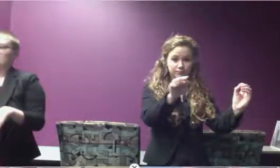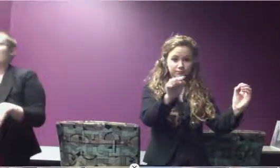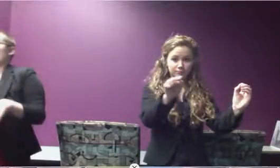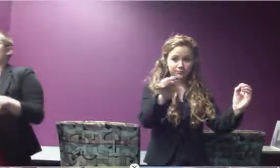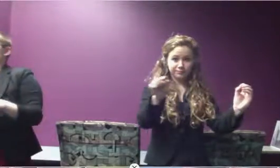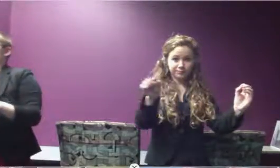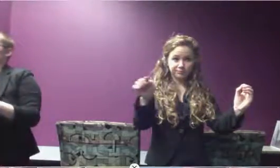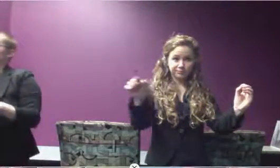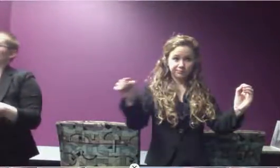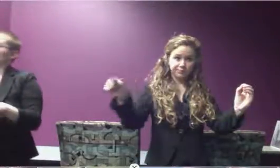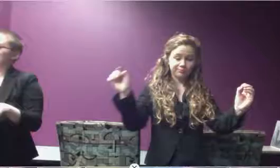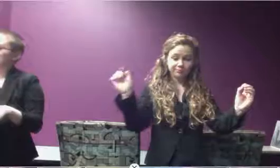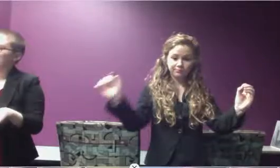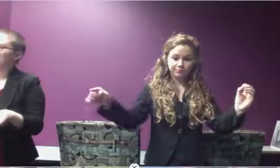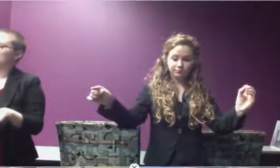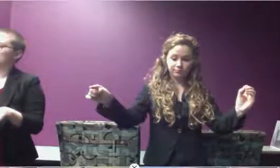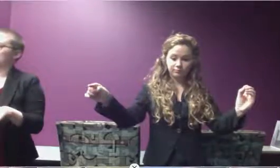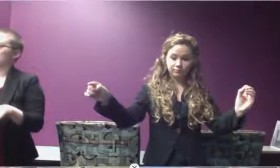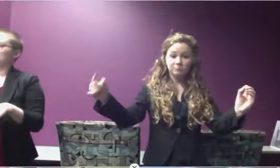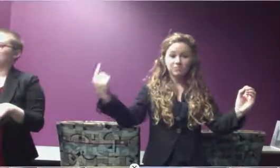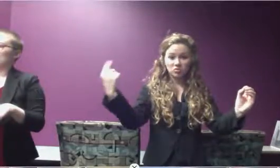And, and